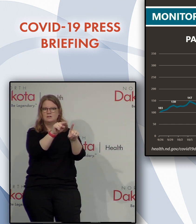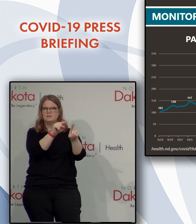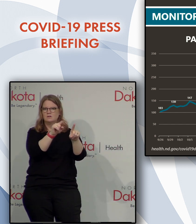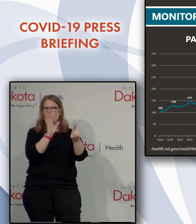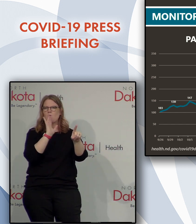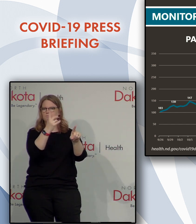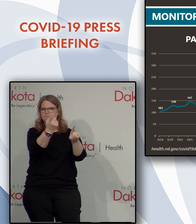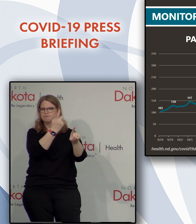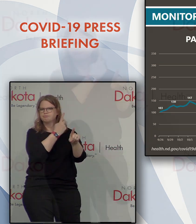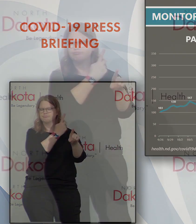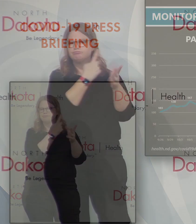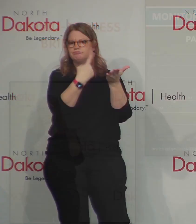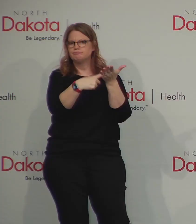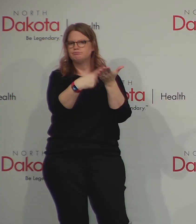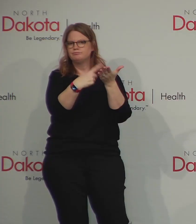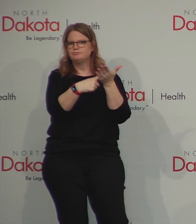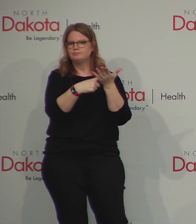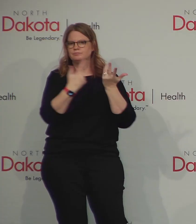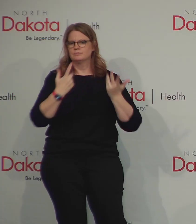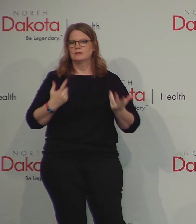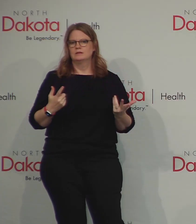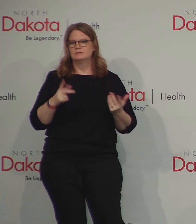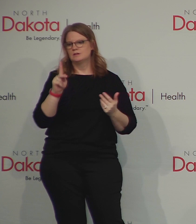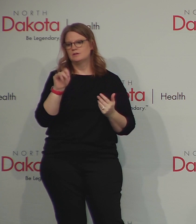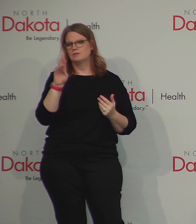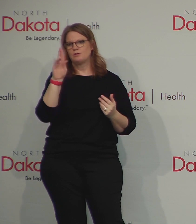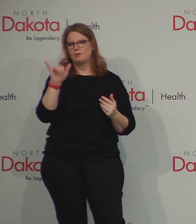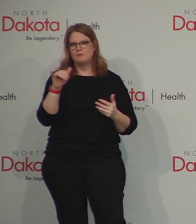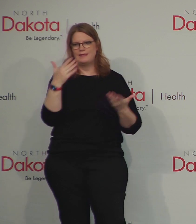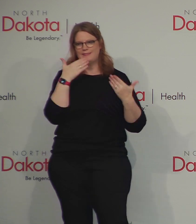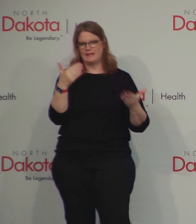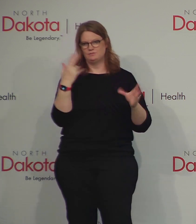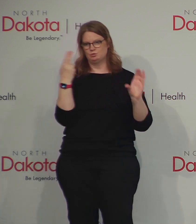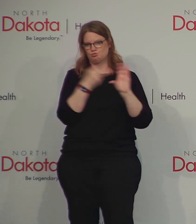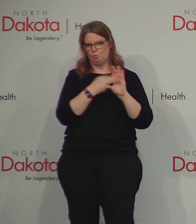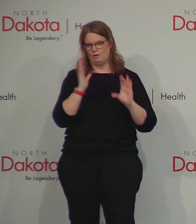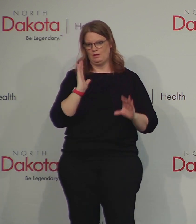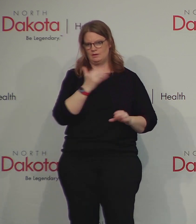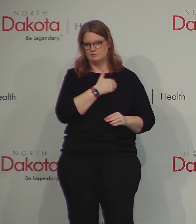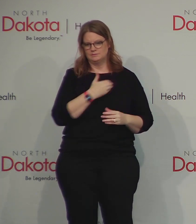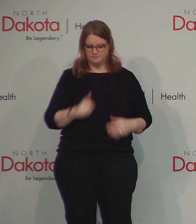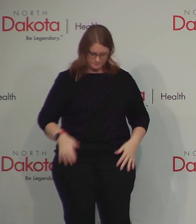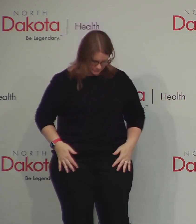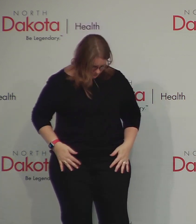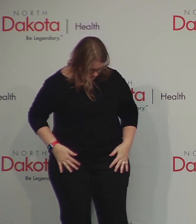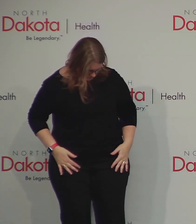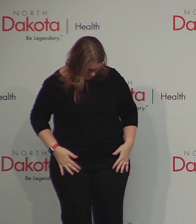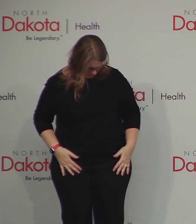is going to come up and talk a little bit about that. Kirby, thanks for joining us.